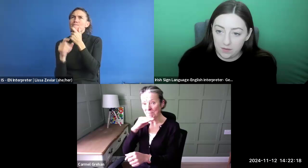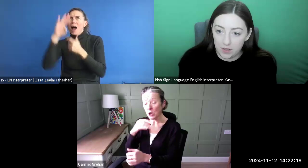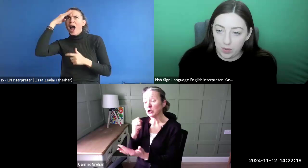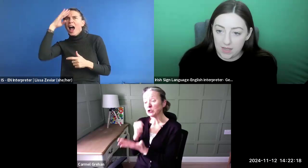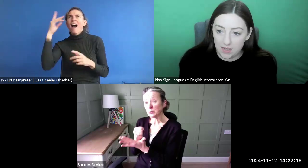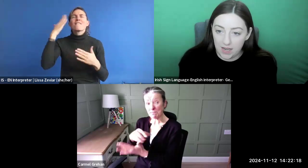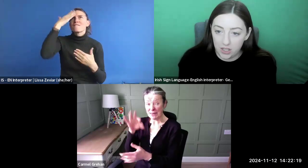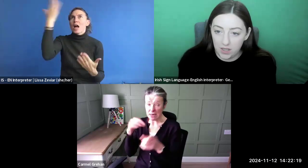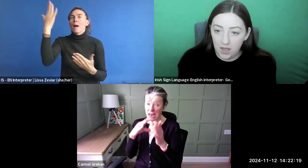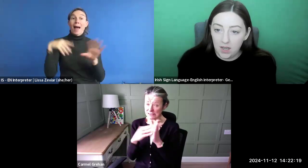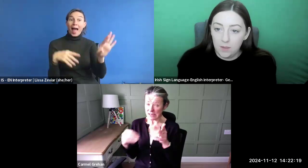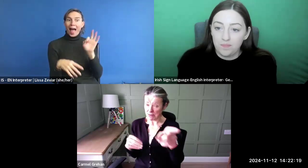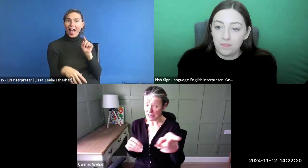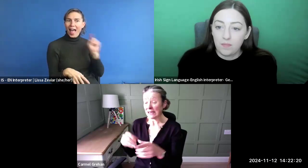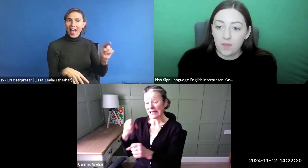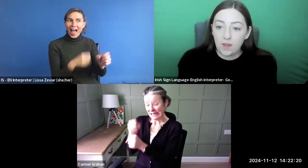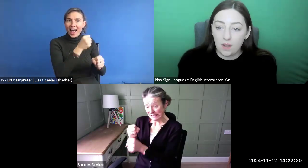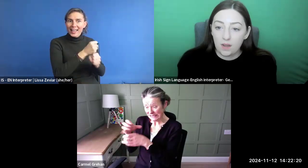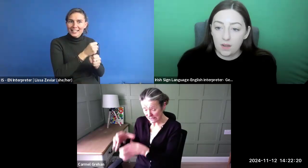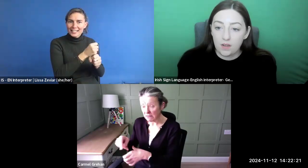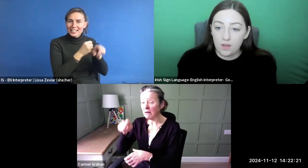famous building for their presentation.